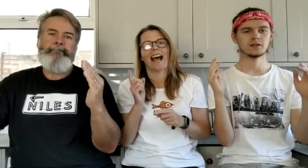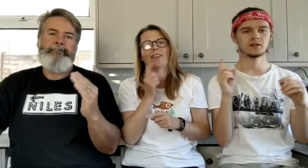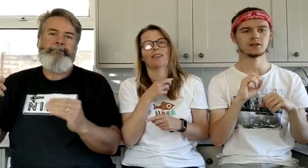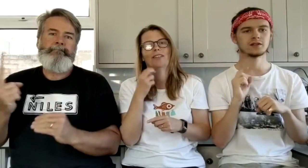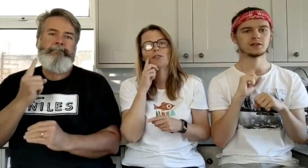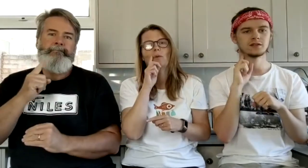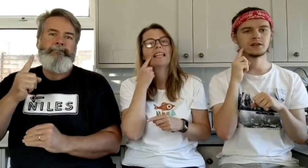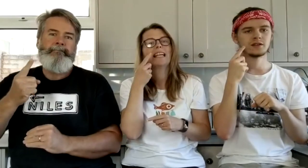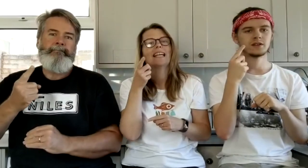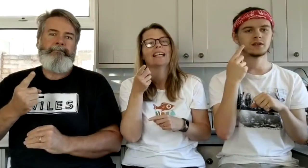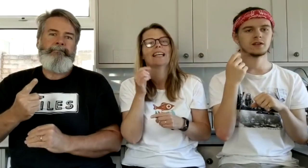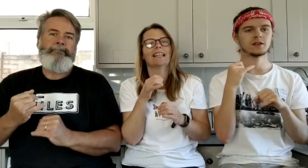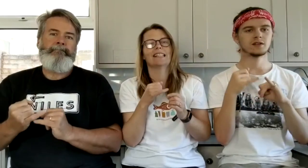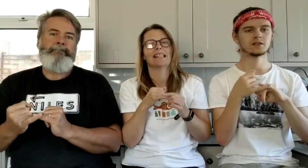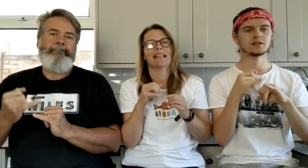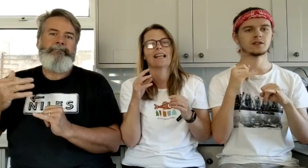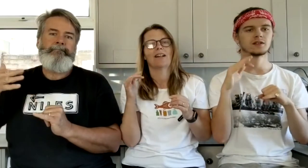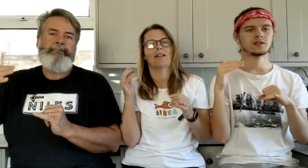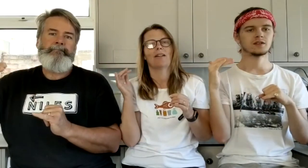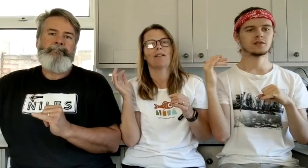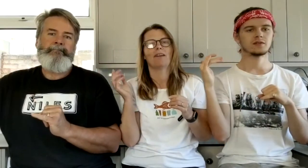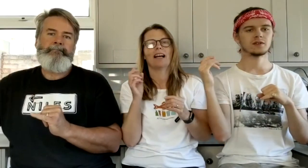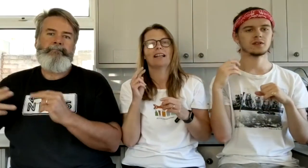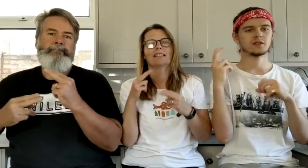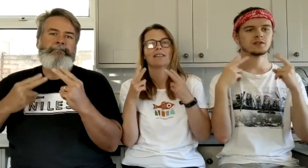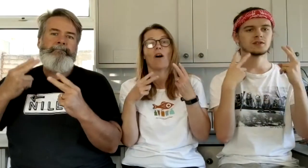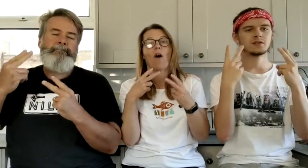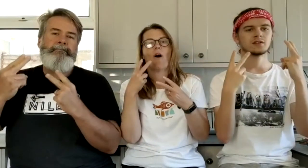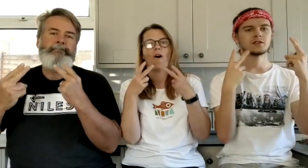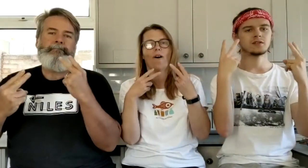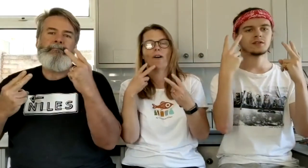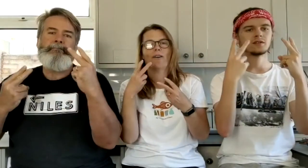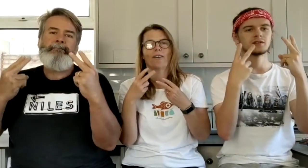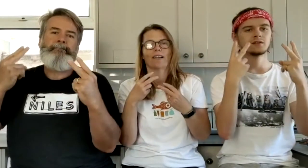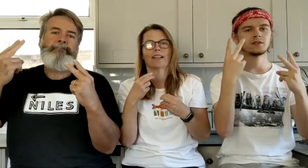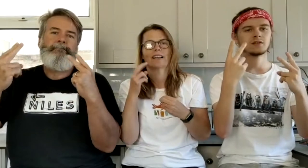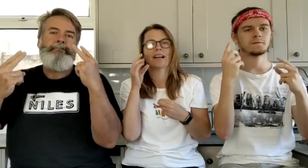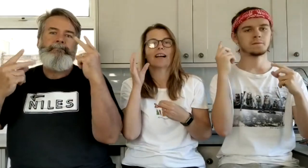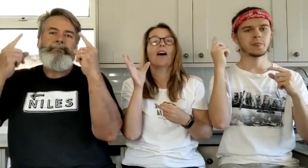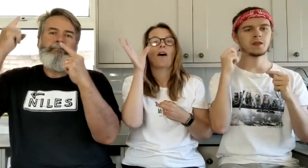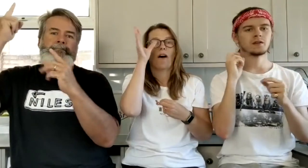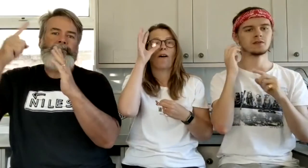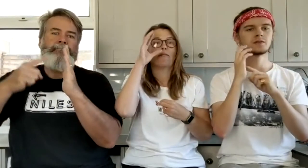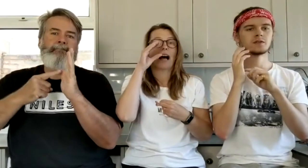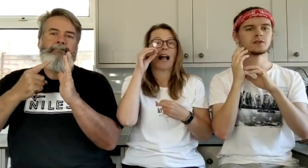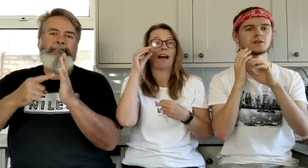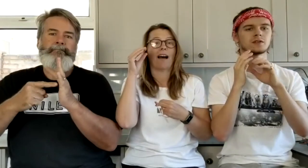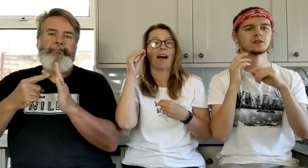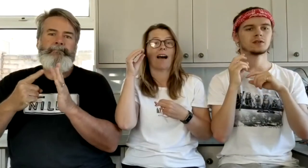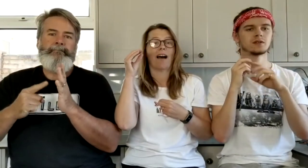The sweet silver song of love.